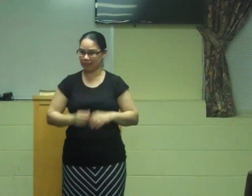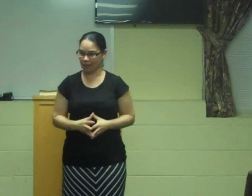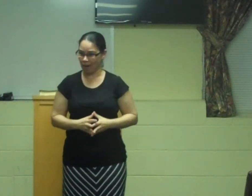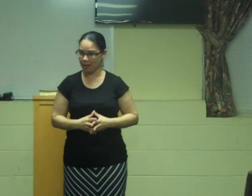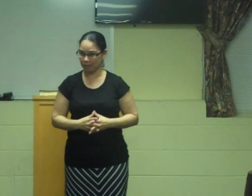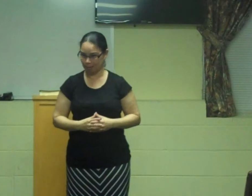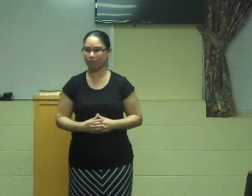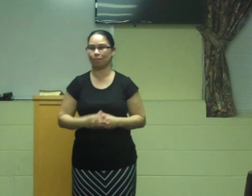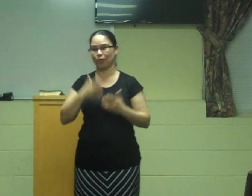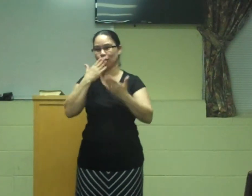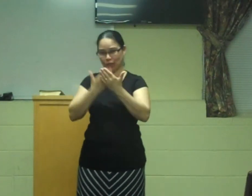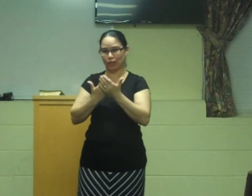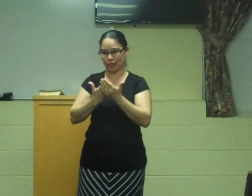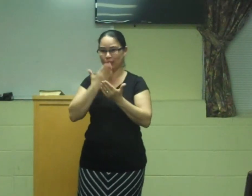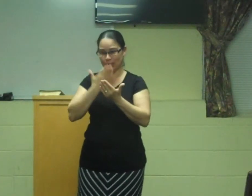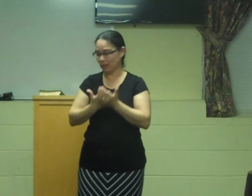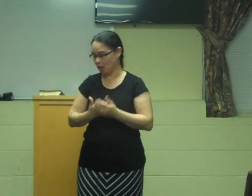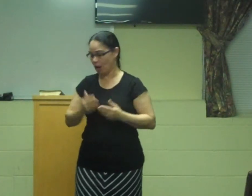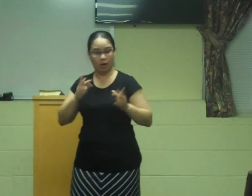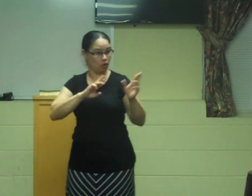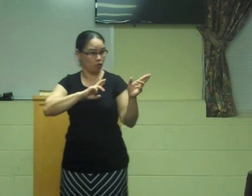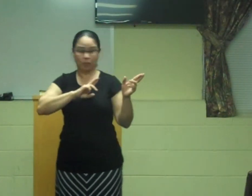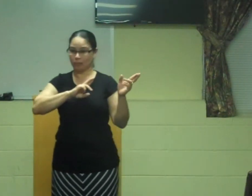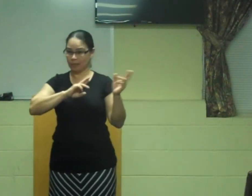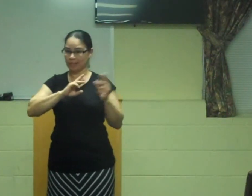class? Yes.